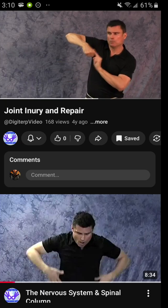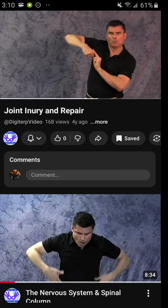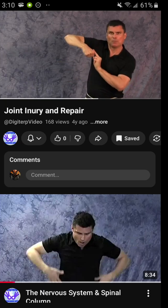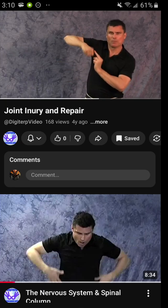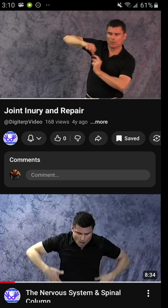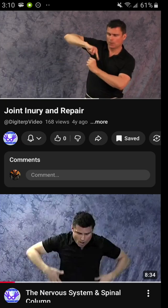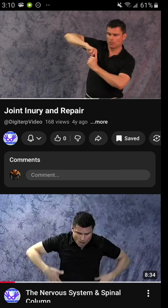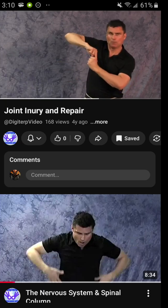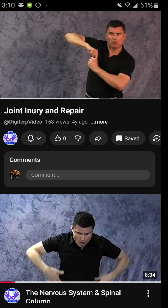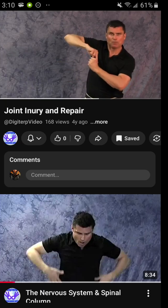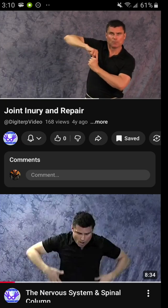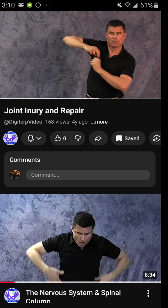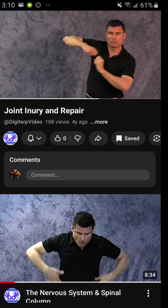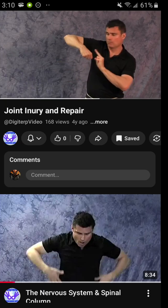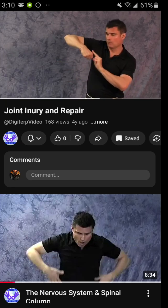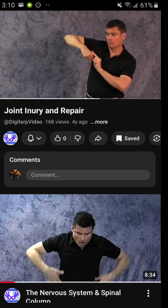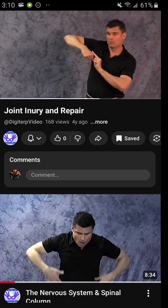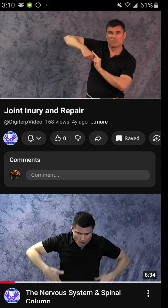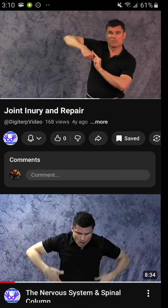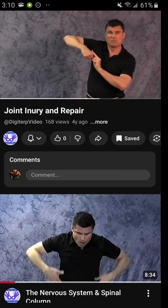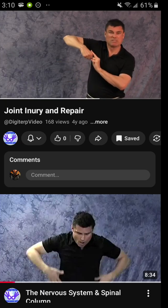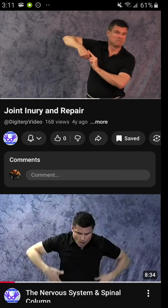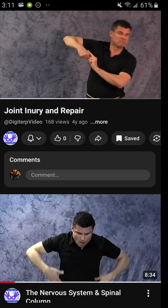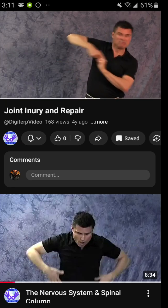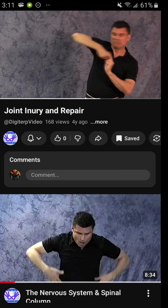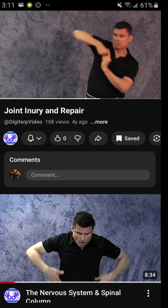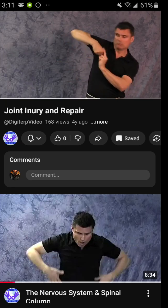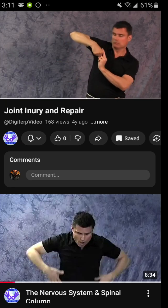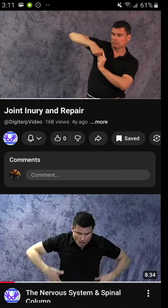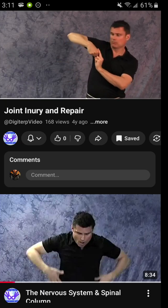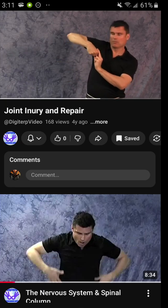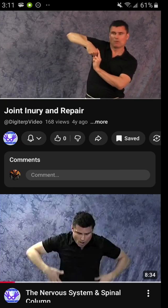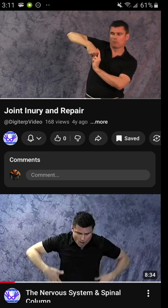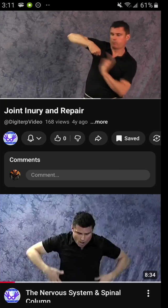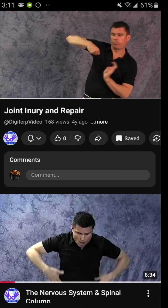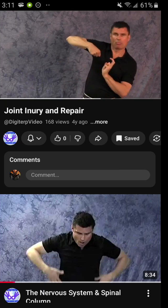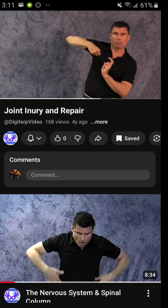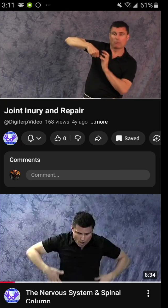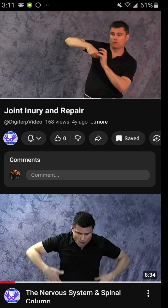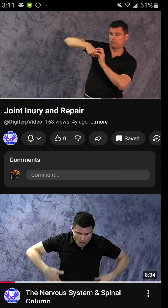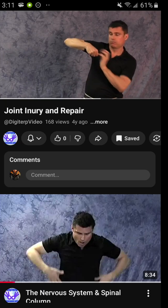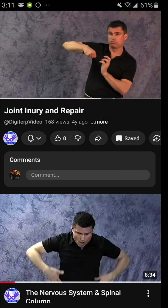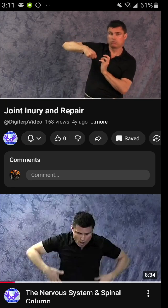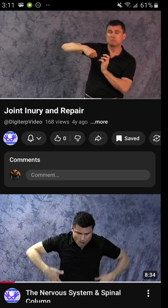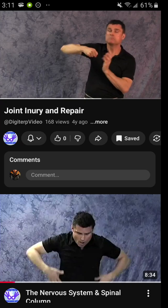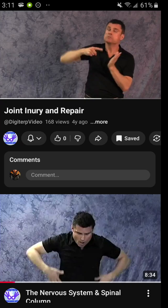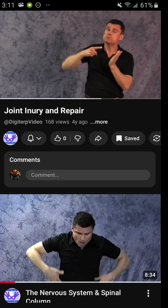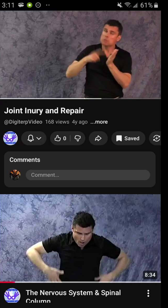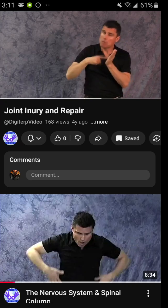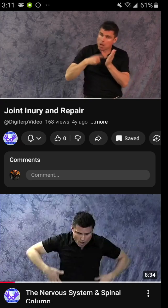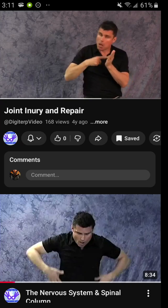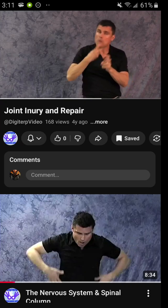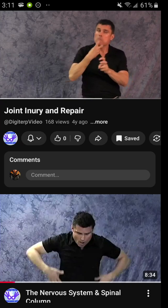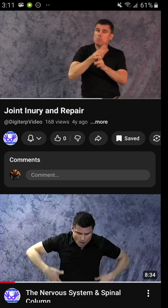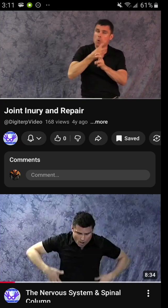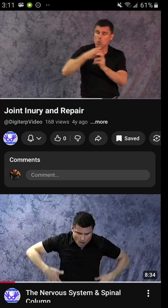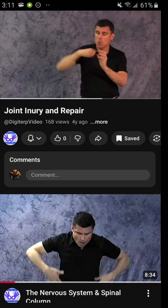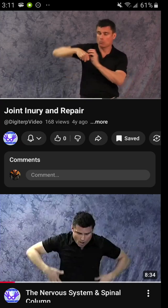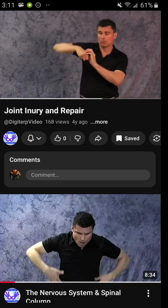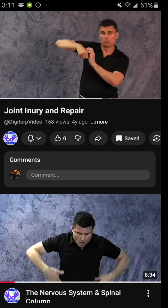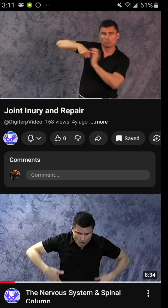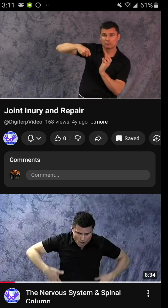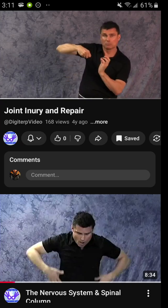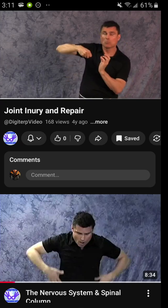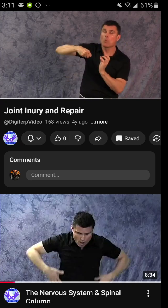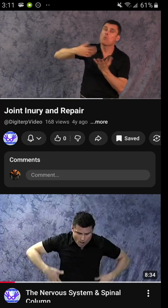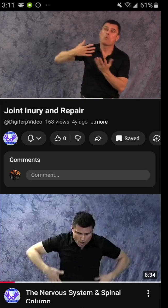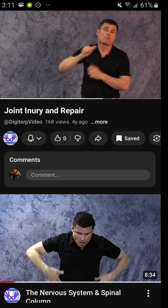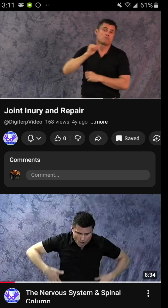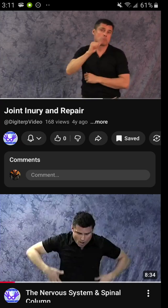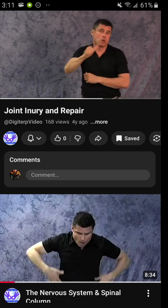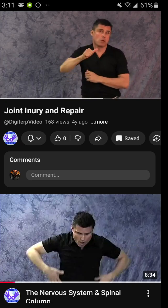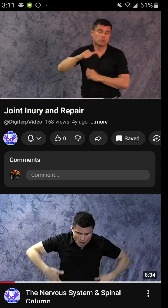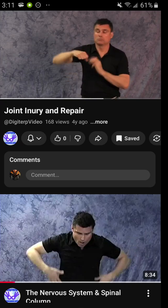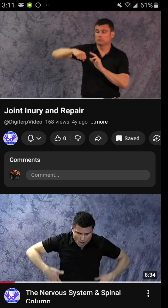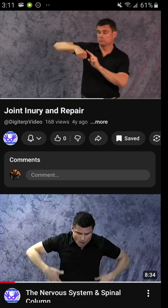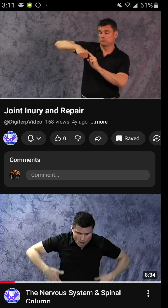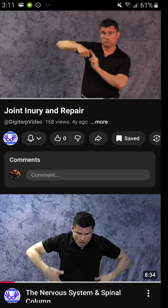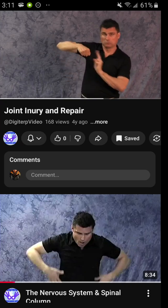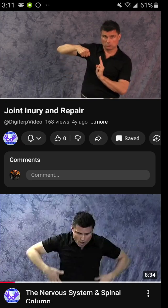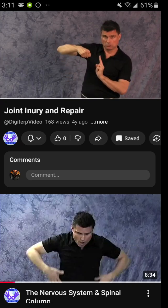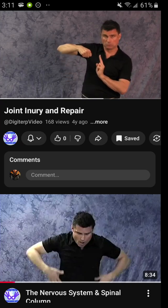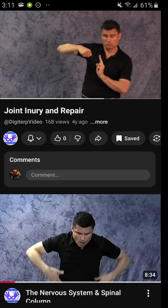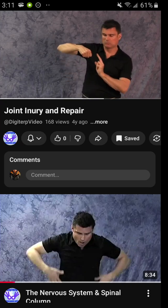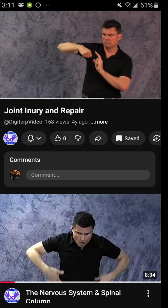a part to your body that is connected through a joint can have